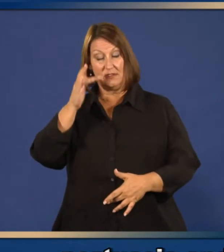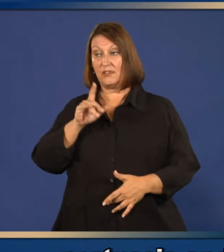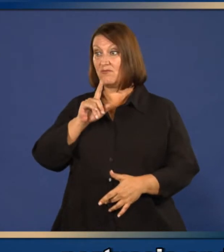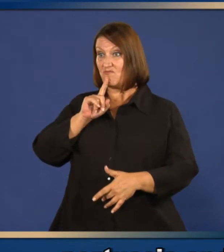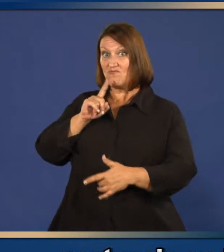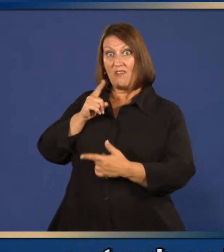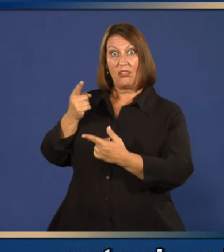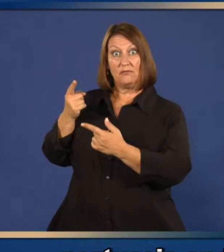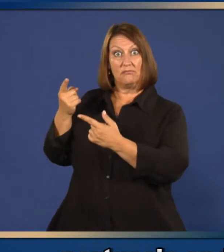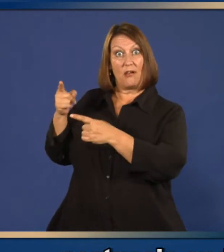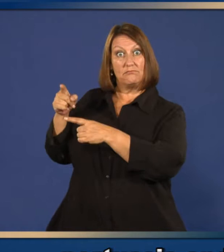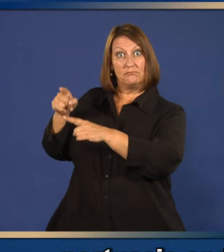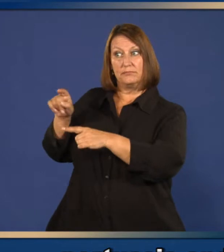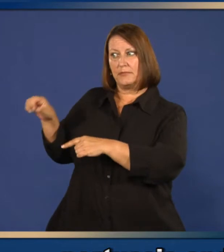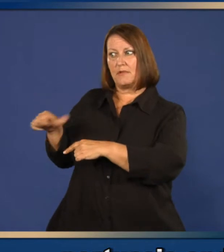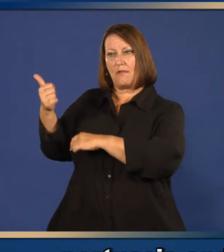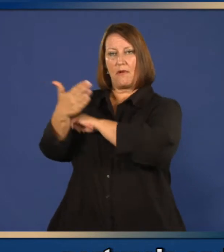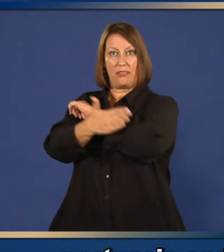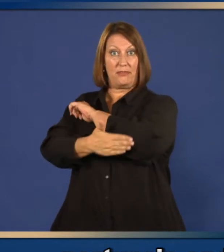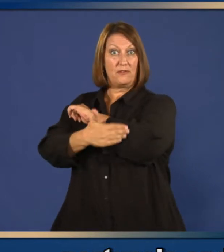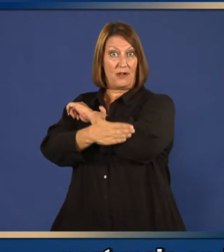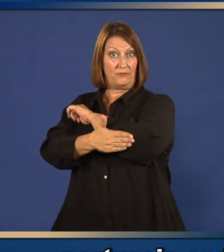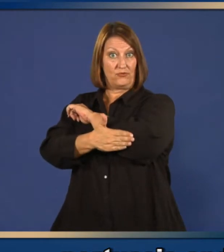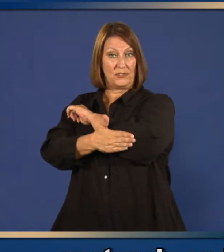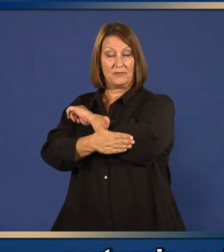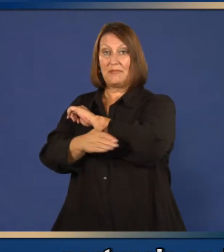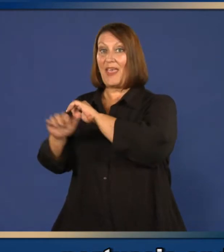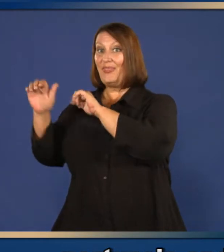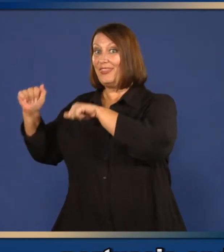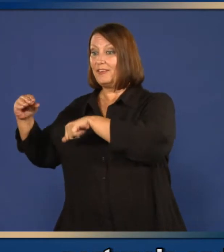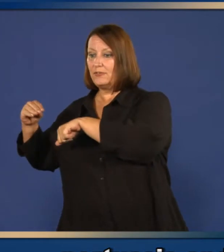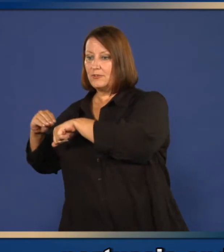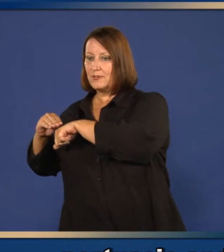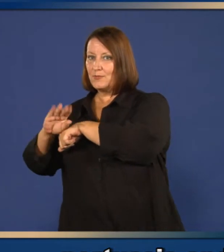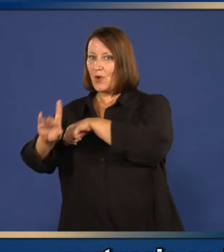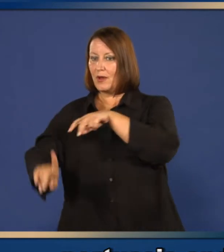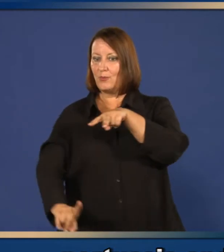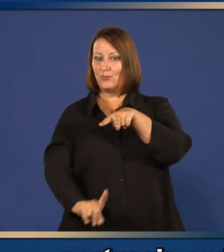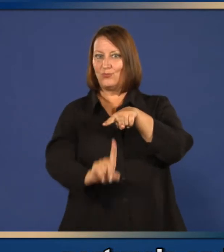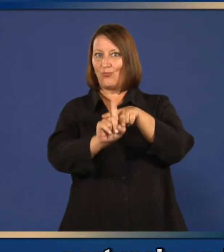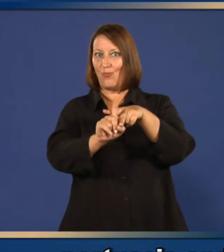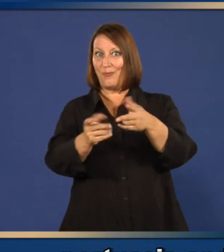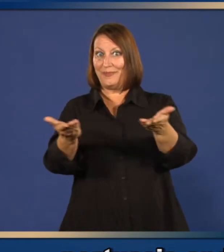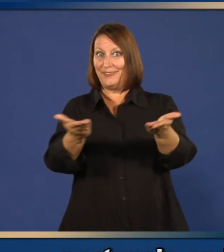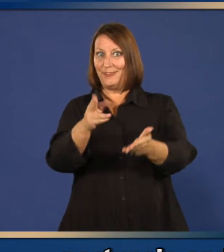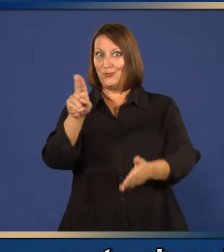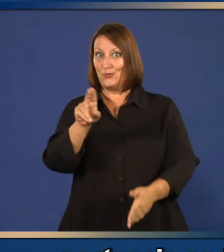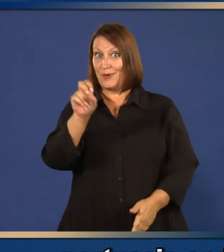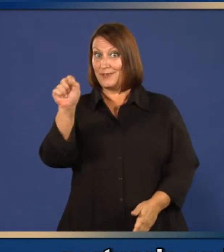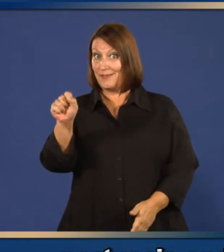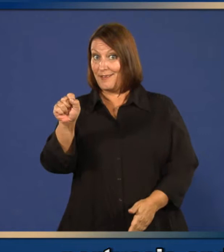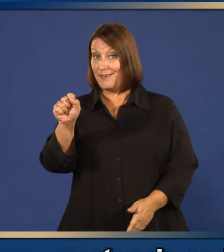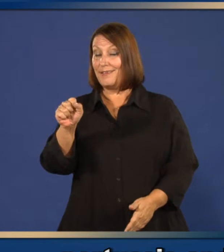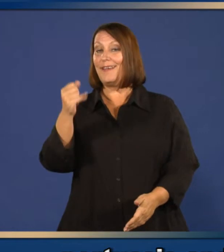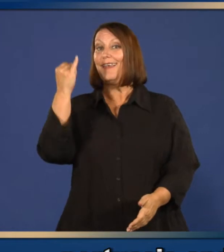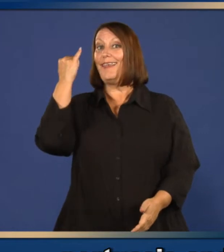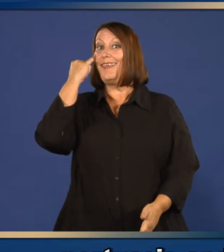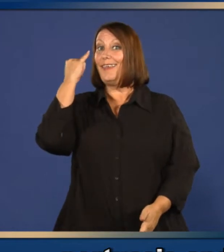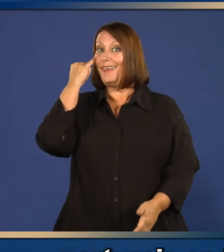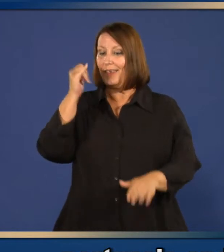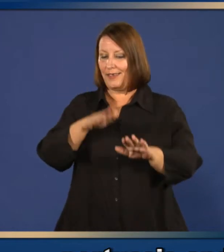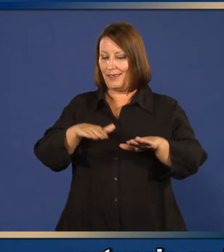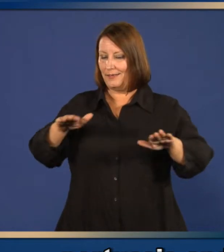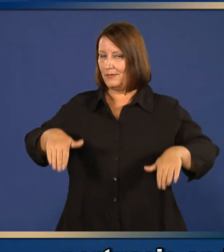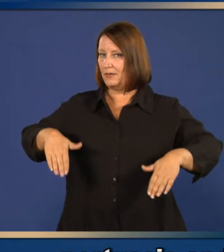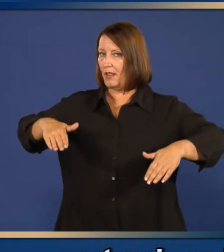and other diseases exist in the world and would reemerge here if immunization rates